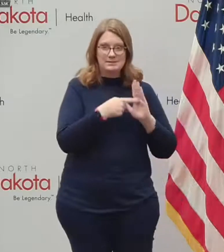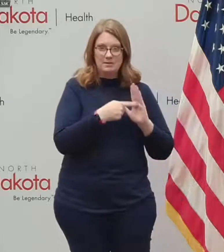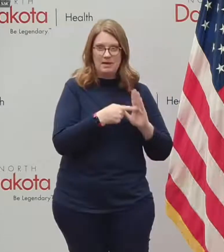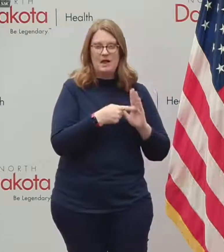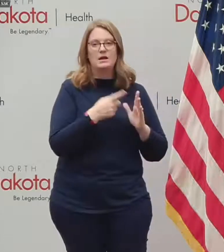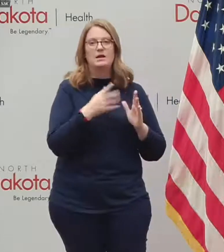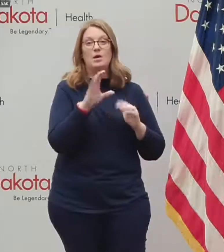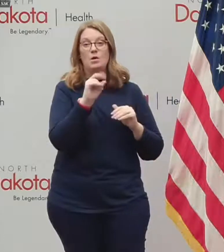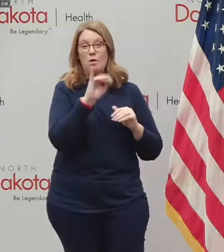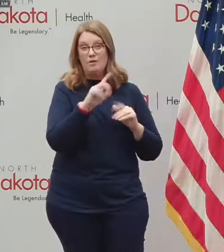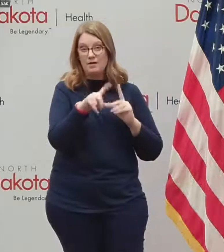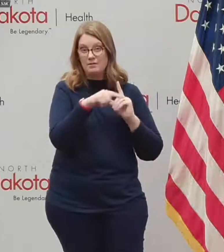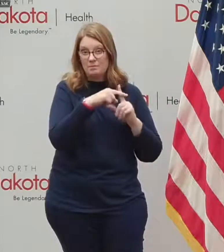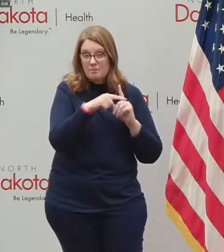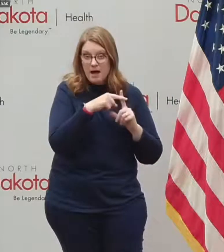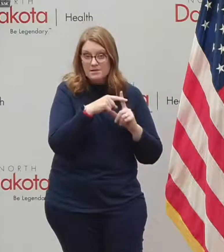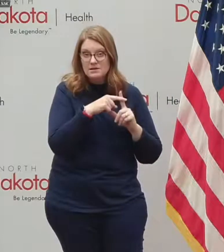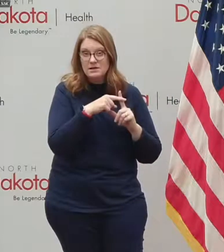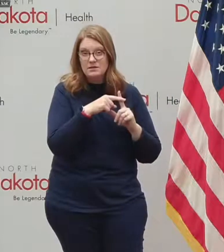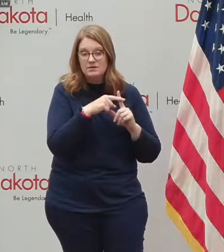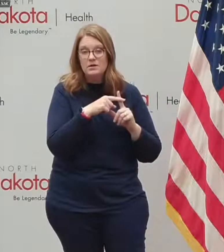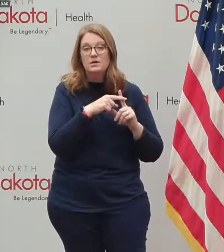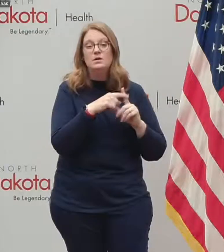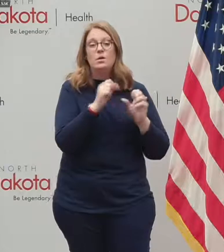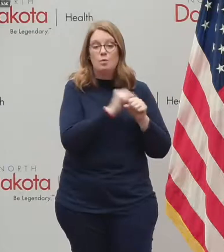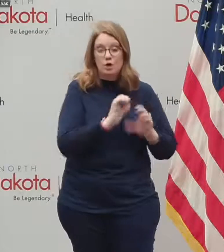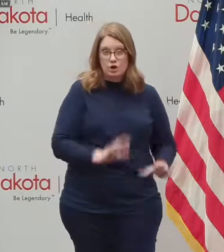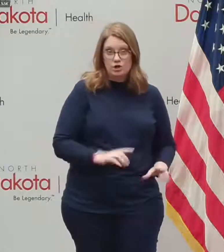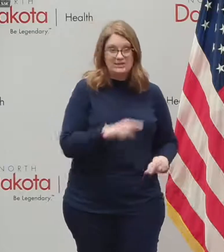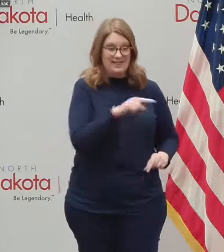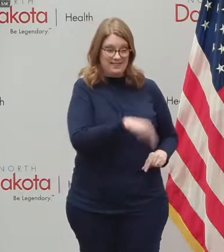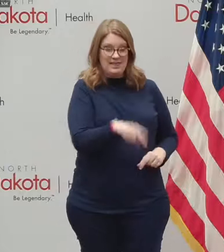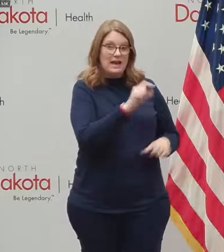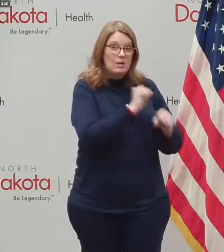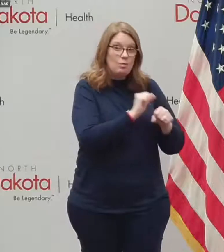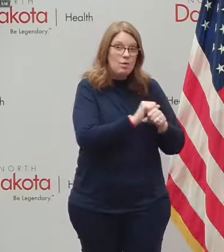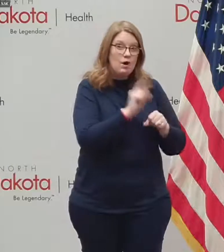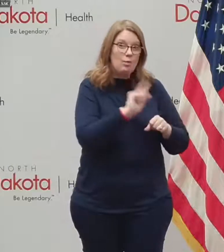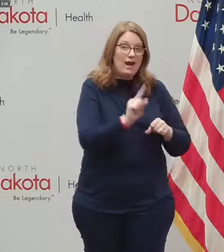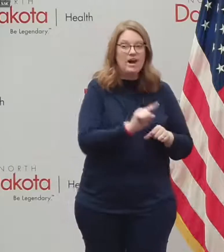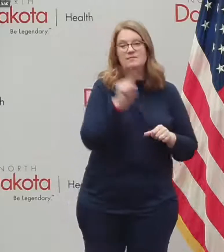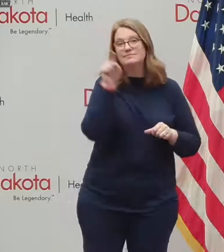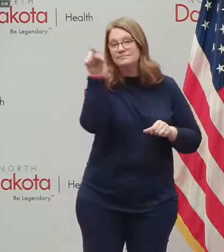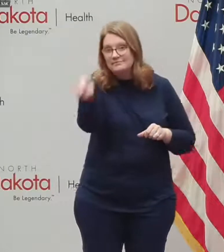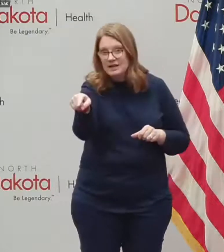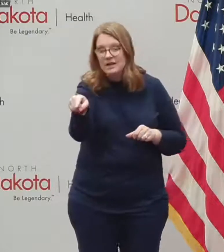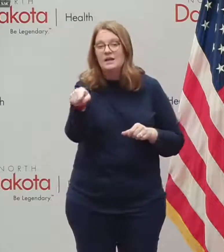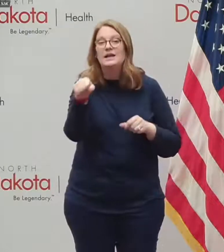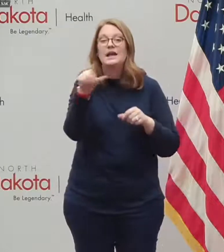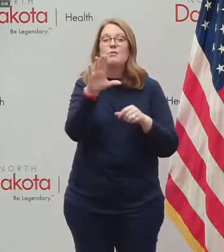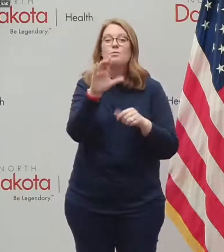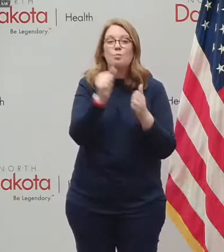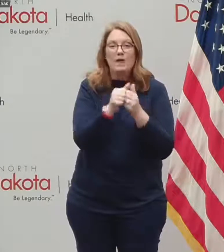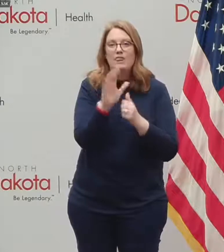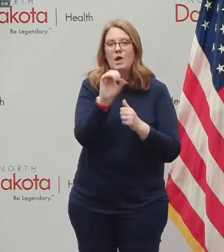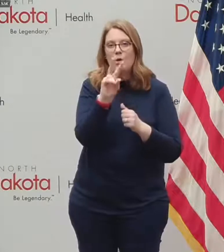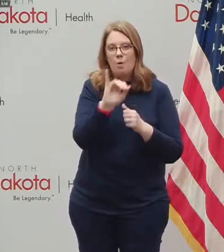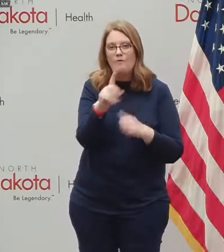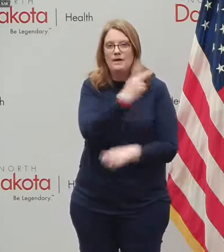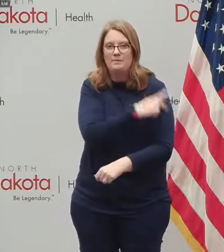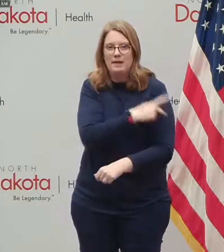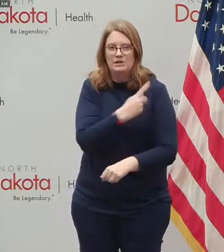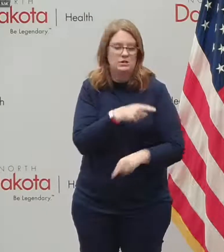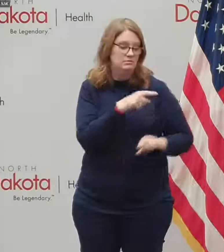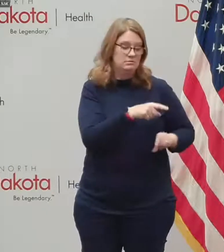healthcare workers to work in COVID units of licensed healthcare facilities, so long as they remain asymptomatic,